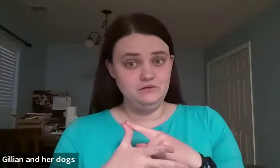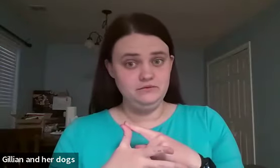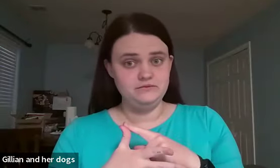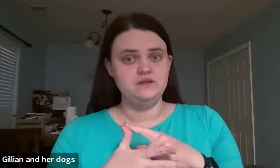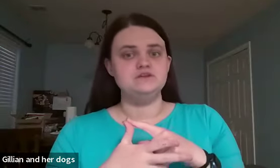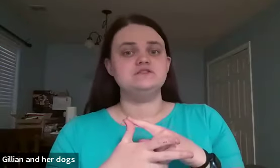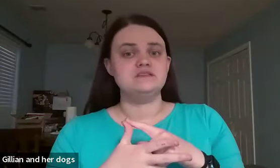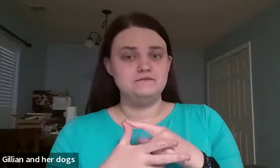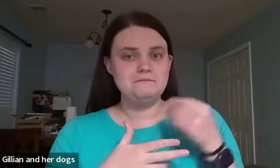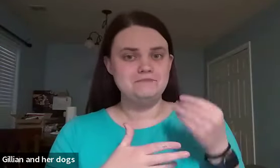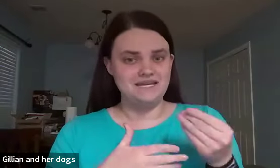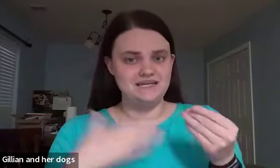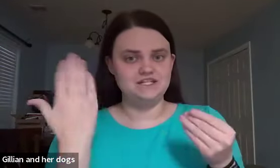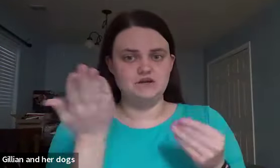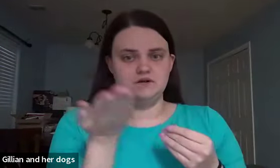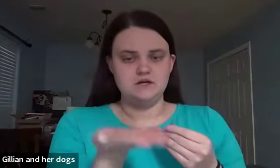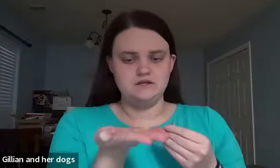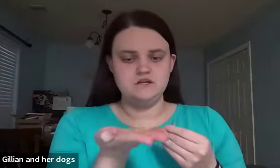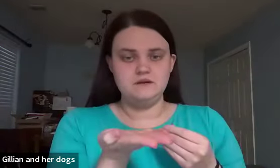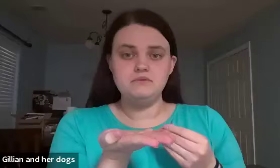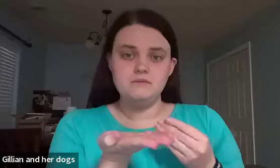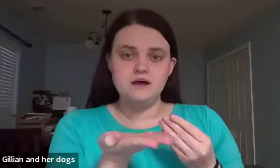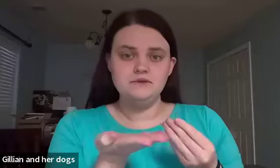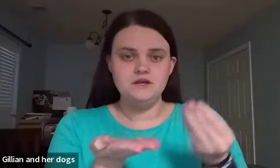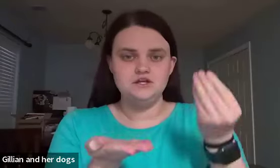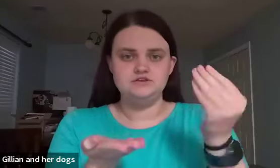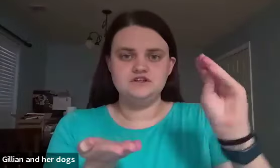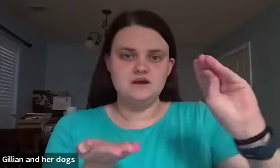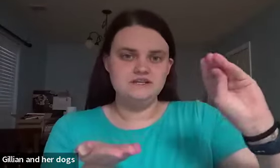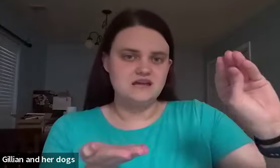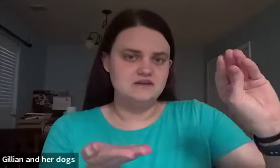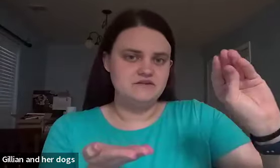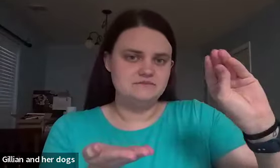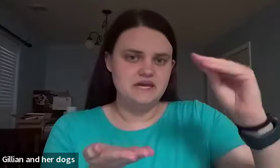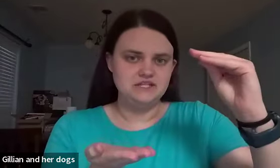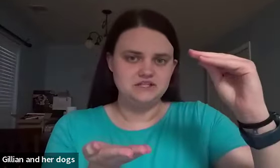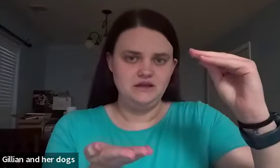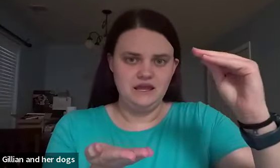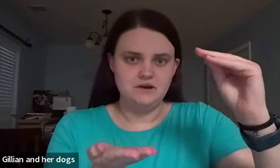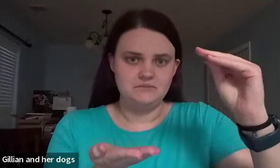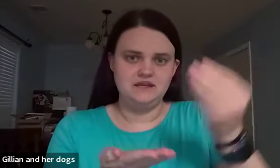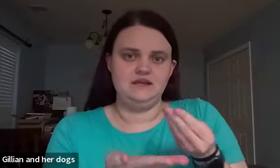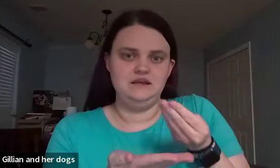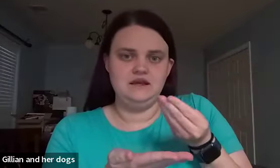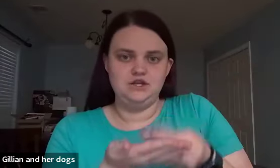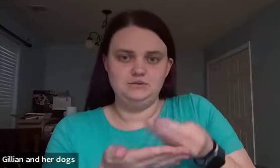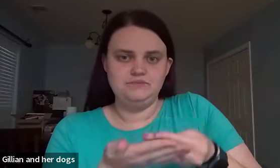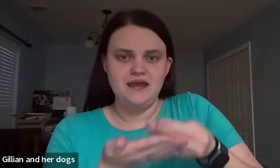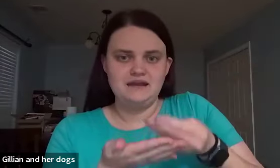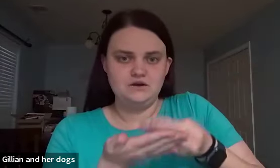itself. So the sign for money is you have your non-dominant palm up, your dominant's kind of in this pinched hand puppet again, and you pat it